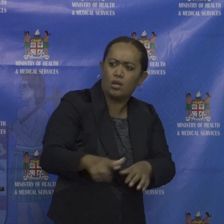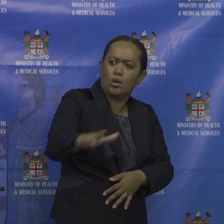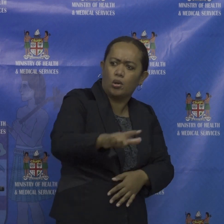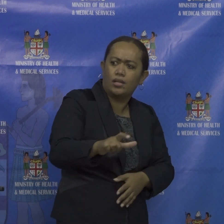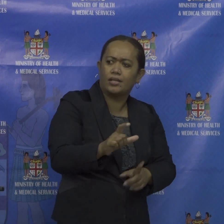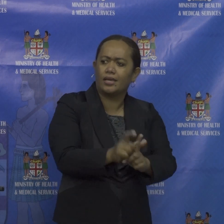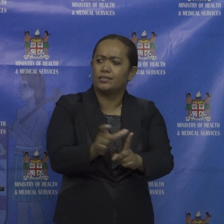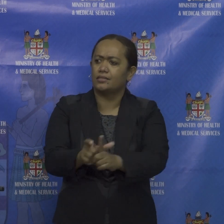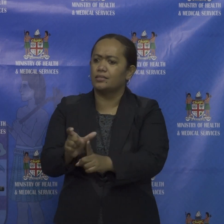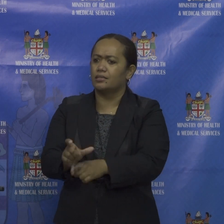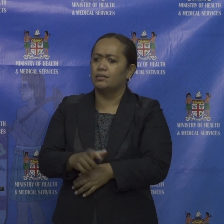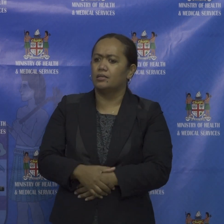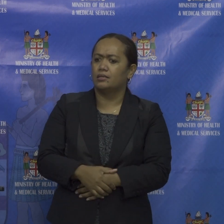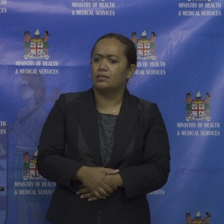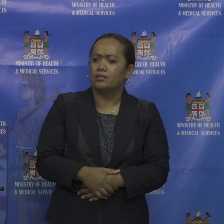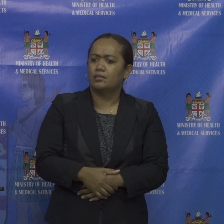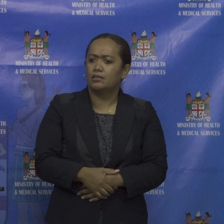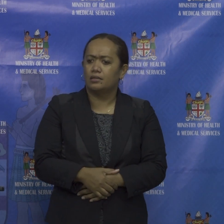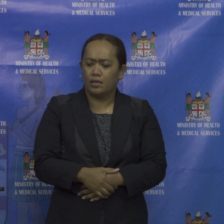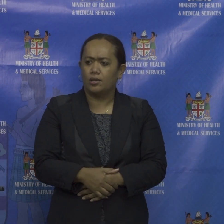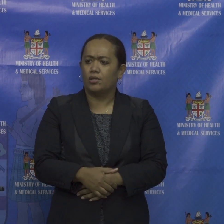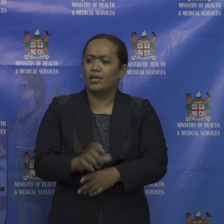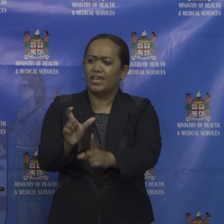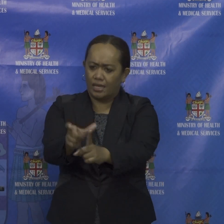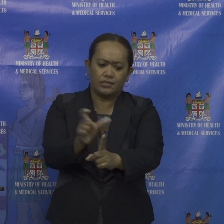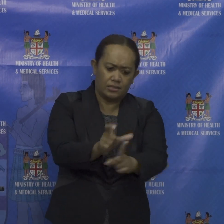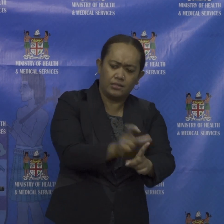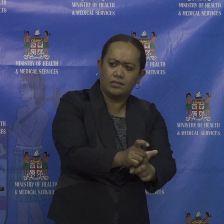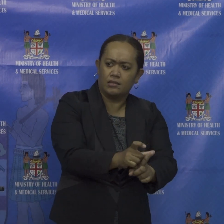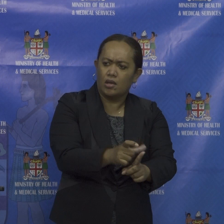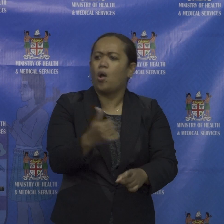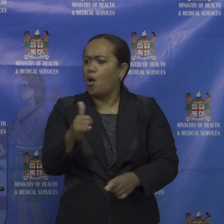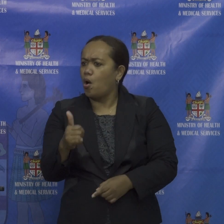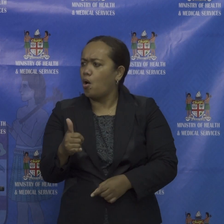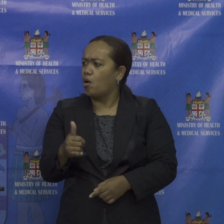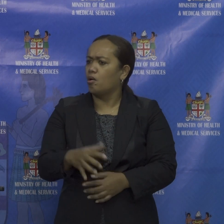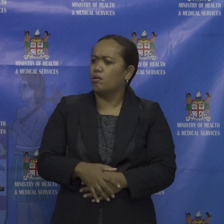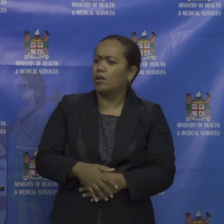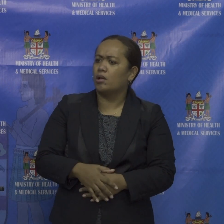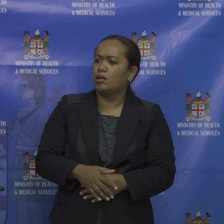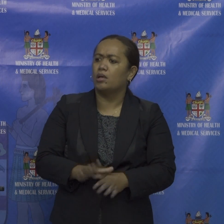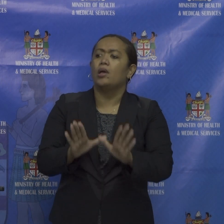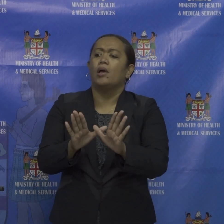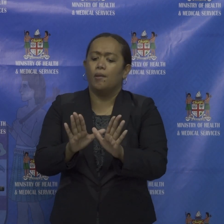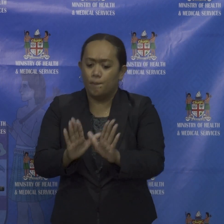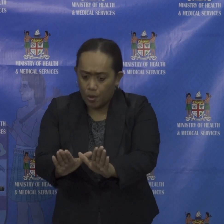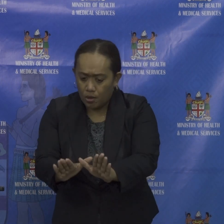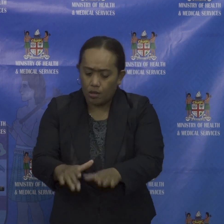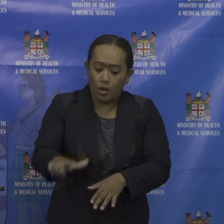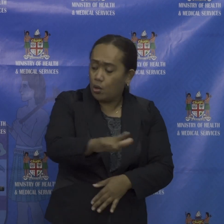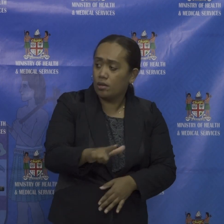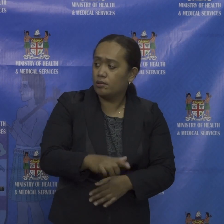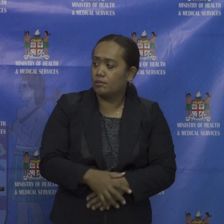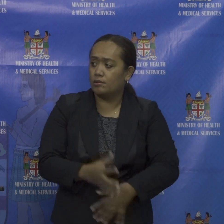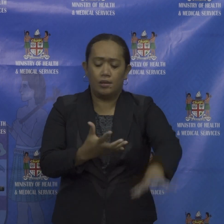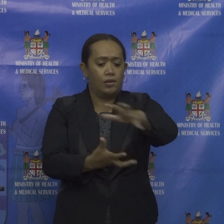cases. That's what I'm after, not the case numbers. Okay. Because I'm sure people will be familiar with the case numbers. I'm after that, whether they are Okay, so it's a